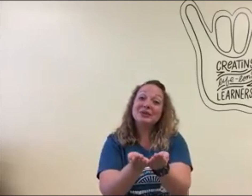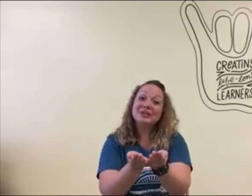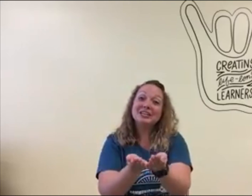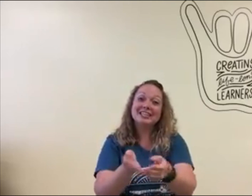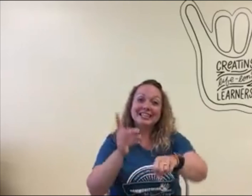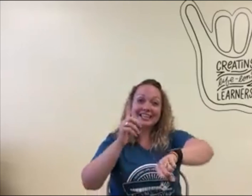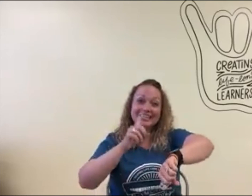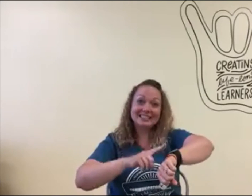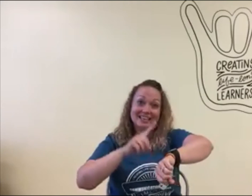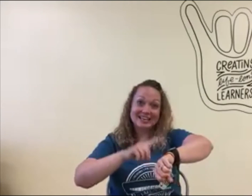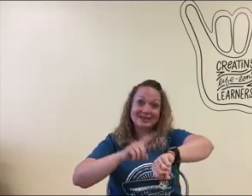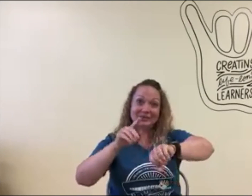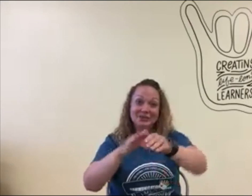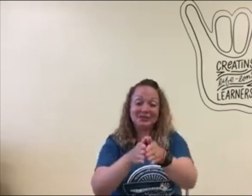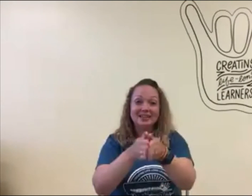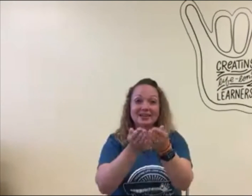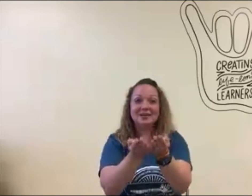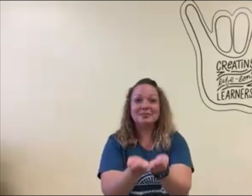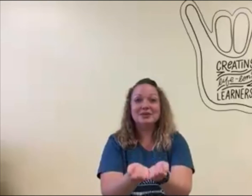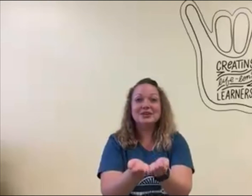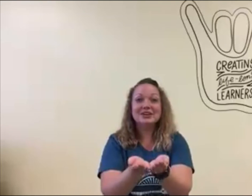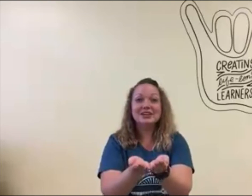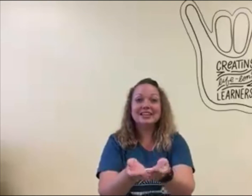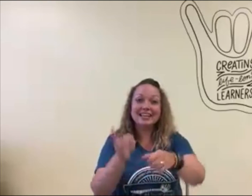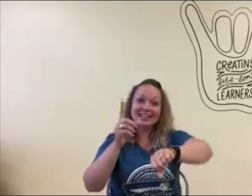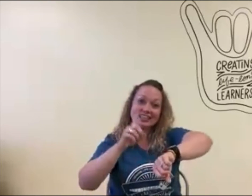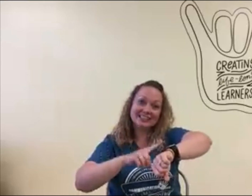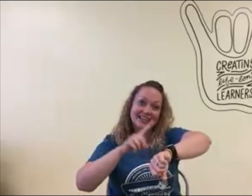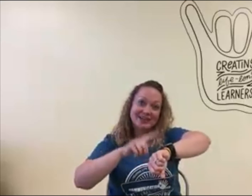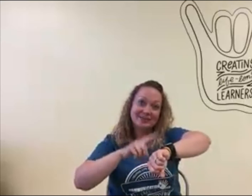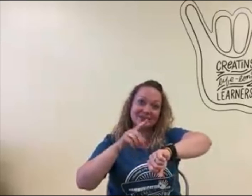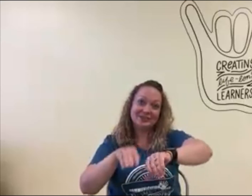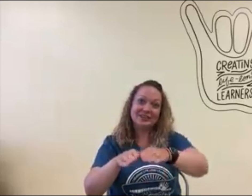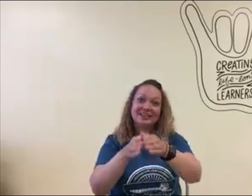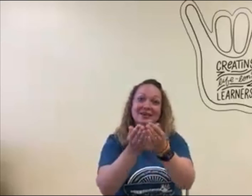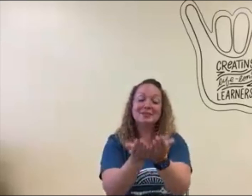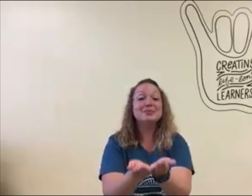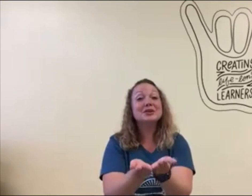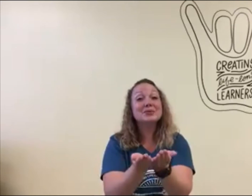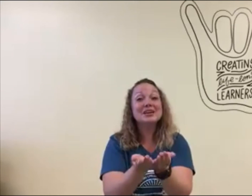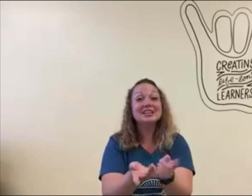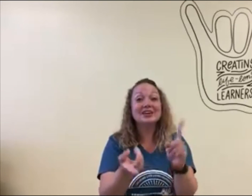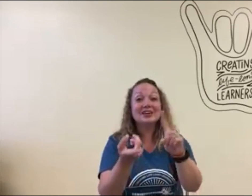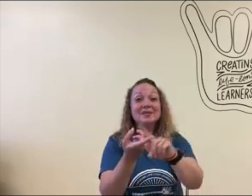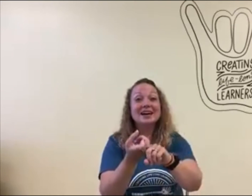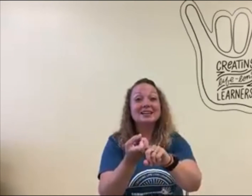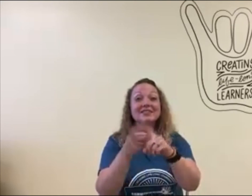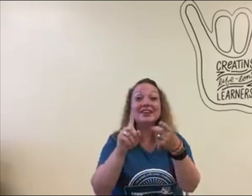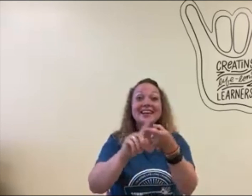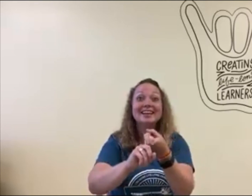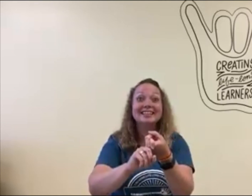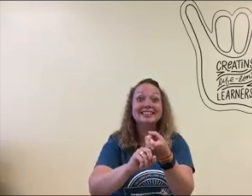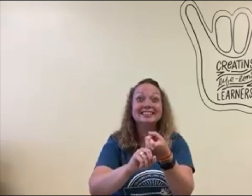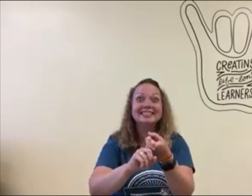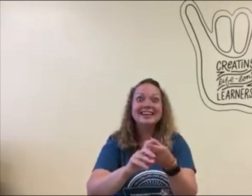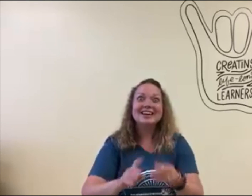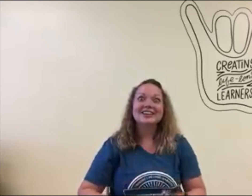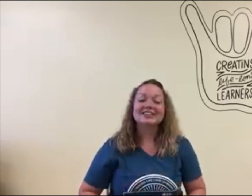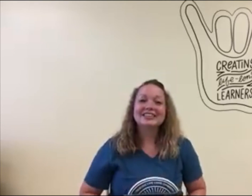book. It is time to read a book. It is time to read a book with all my friends. Good